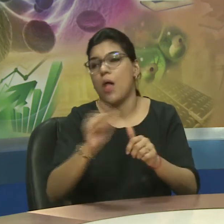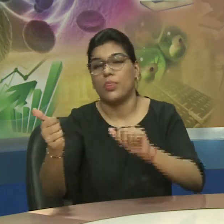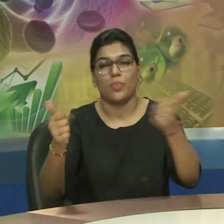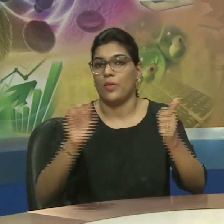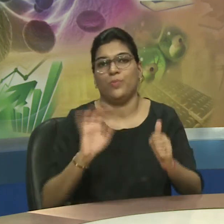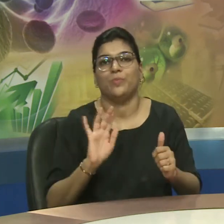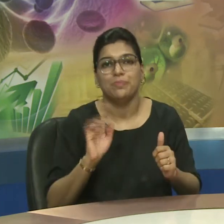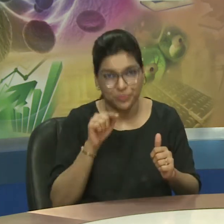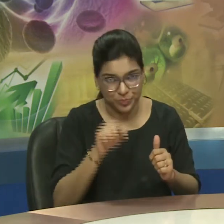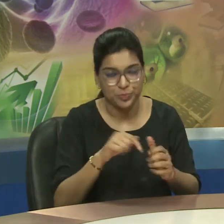underwriter,